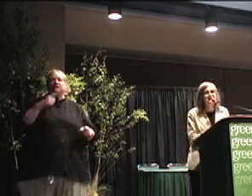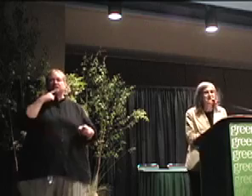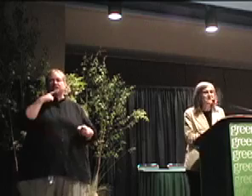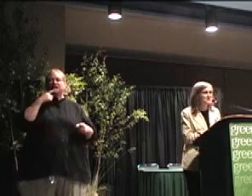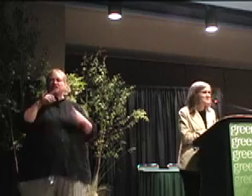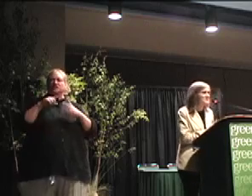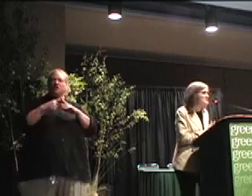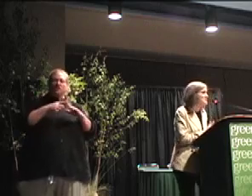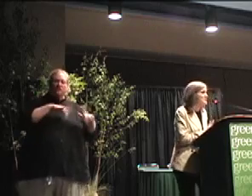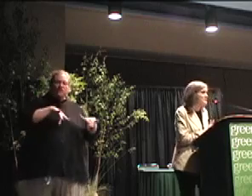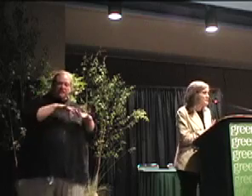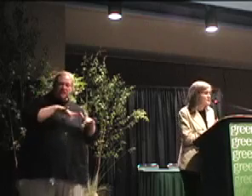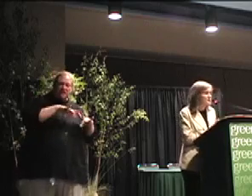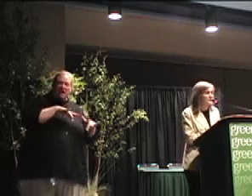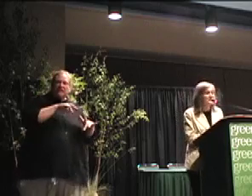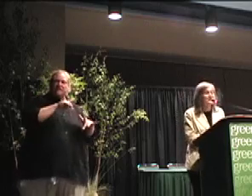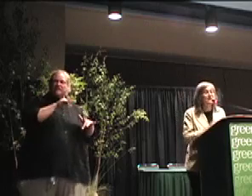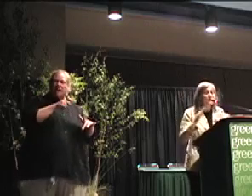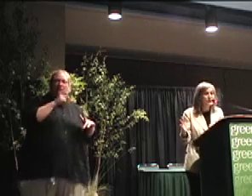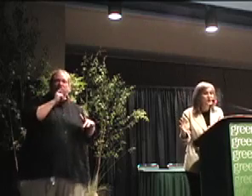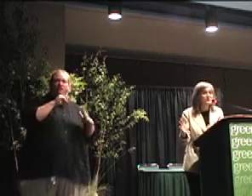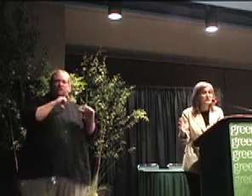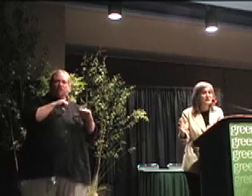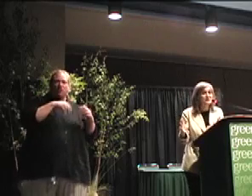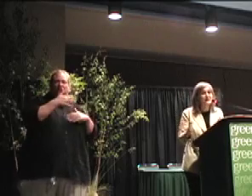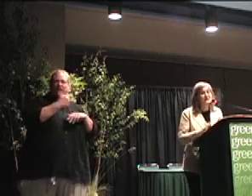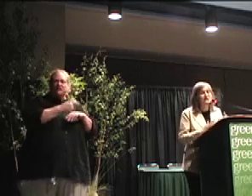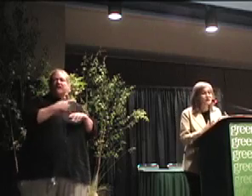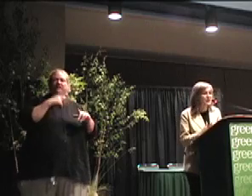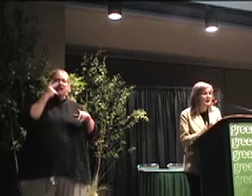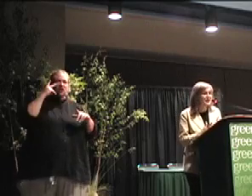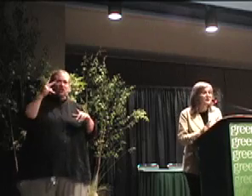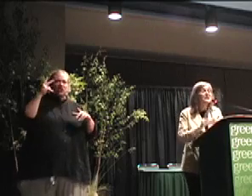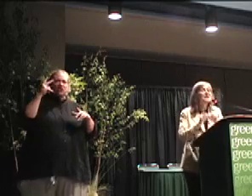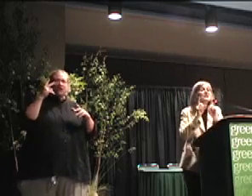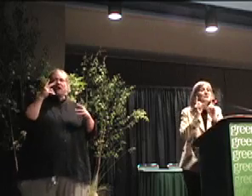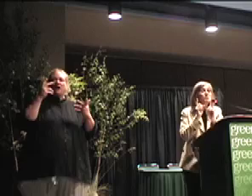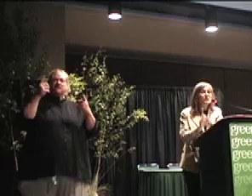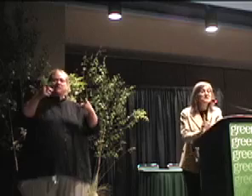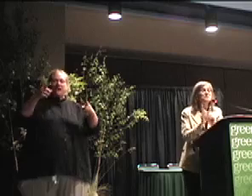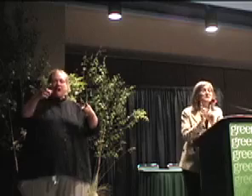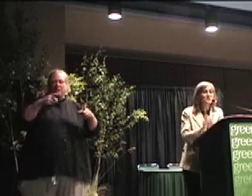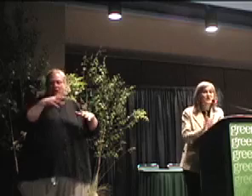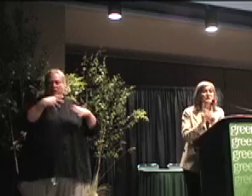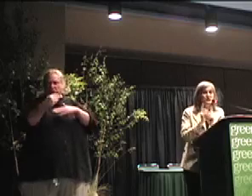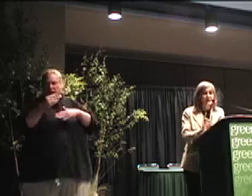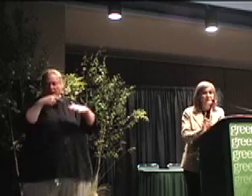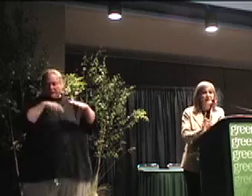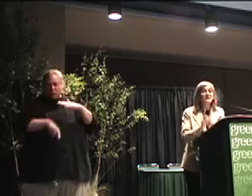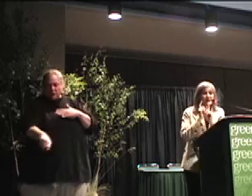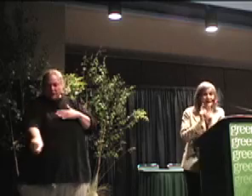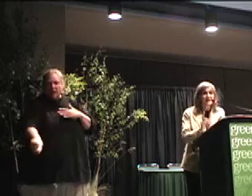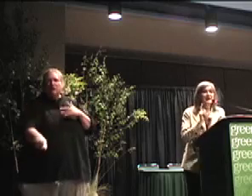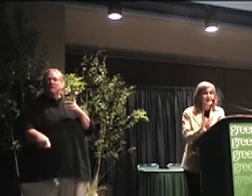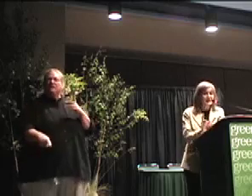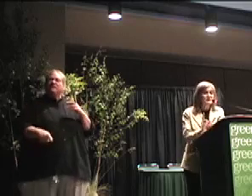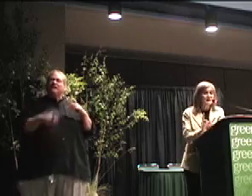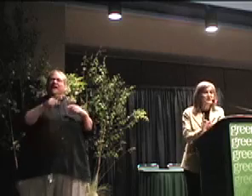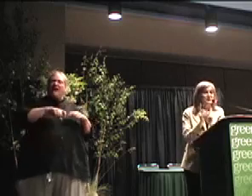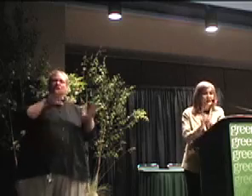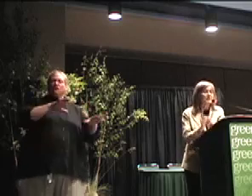digitize tape at the TV studio for a show the next day. They heard a commotion outside, so they ran down. They wouldn't have been doing their job if they